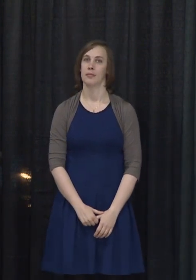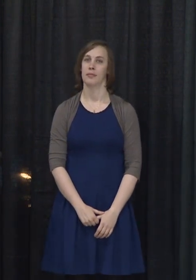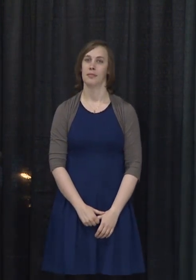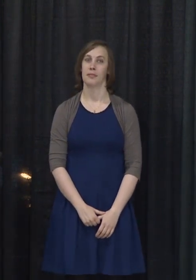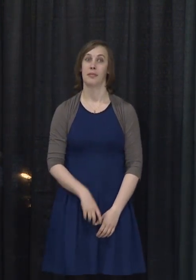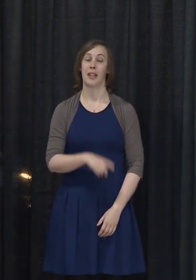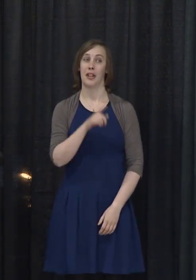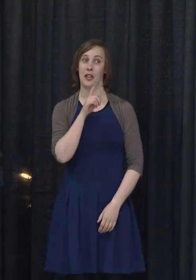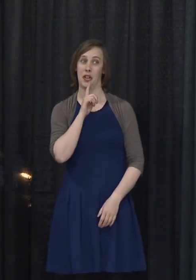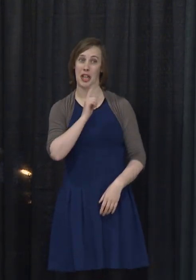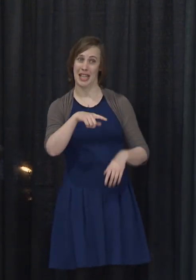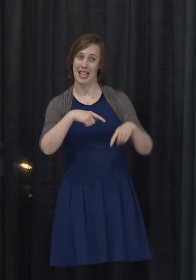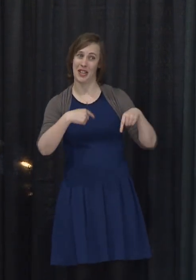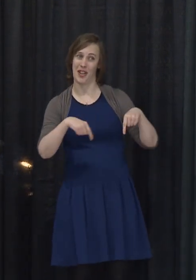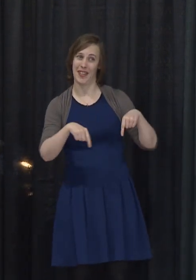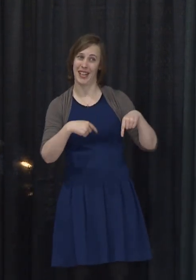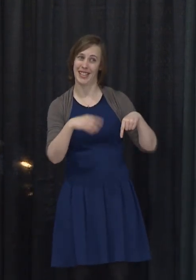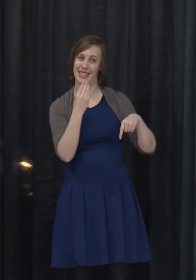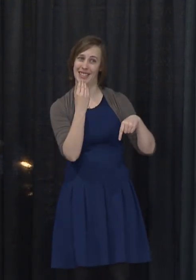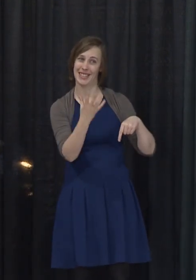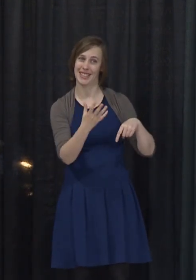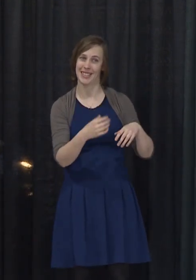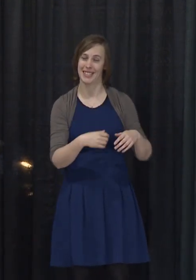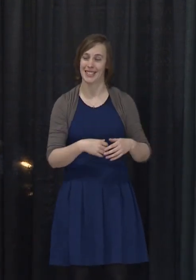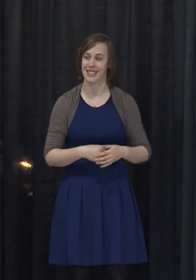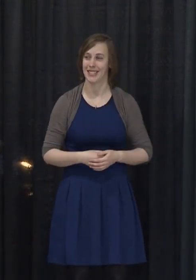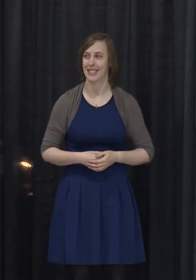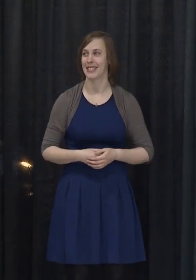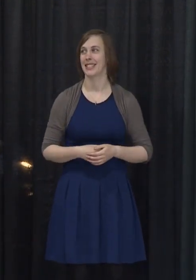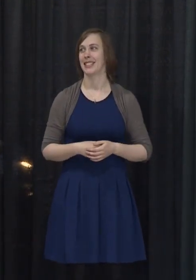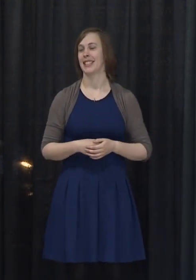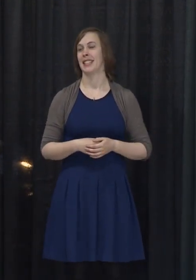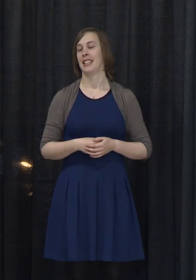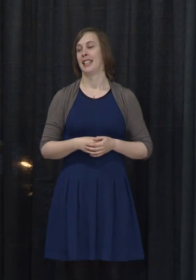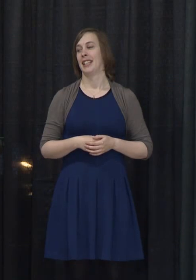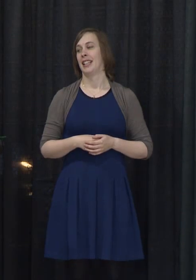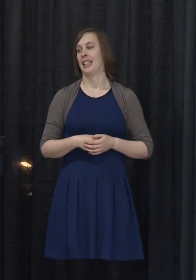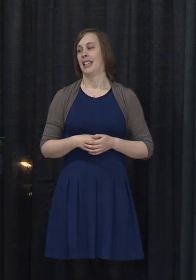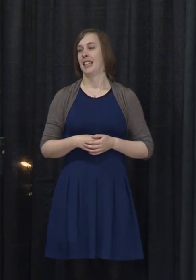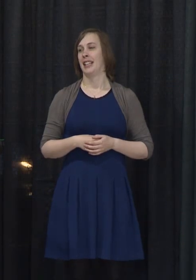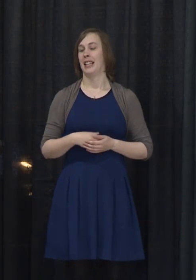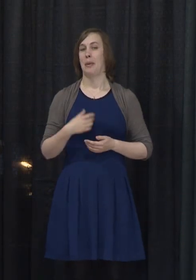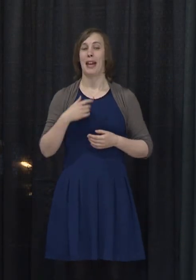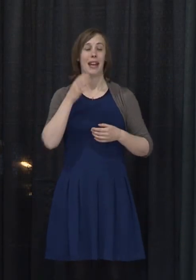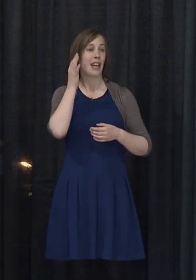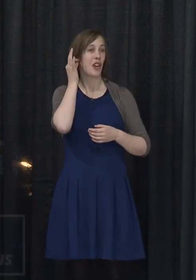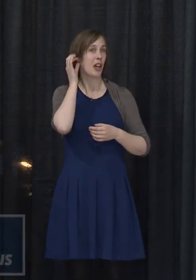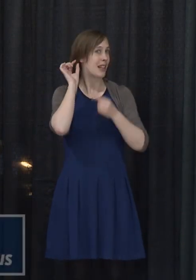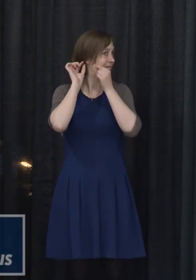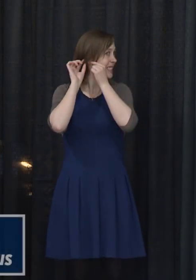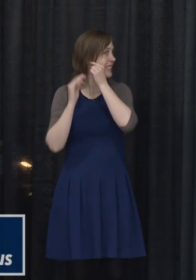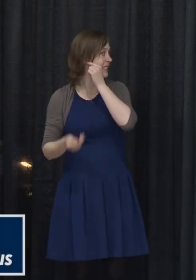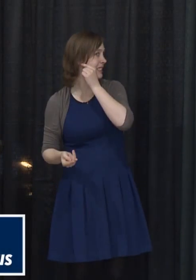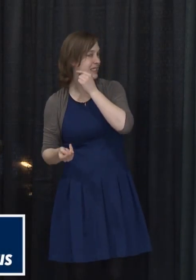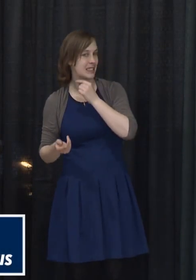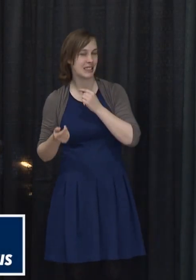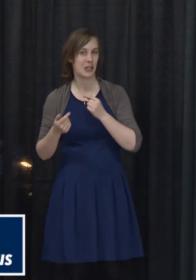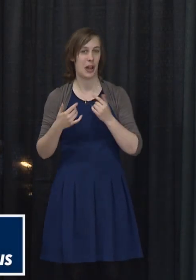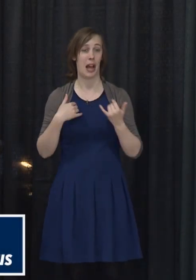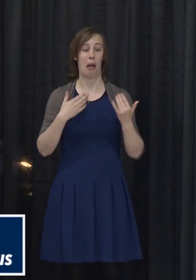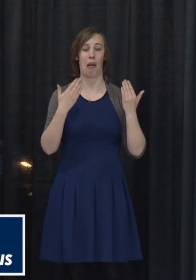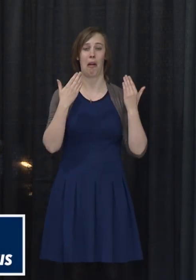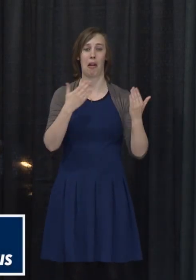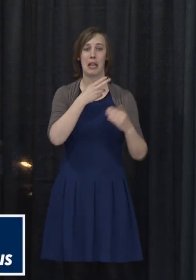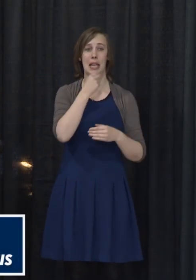I'm really nervous. I also lost the back to my earring, so I taped it.